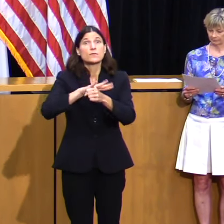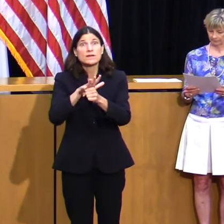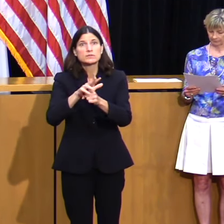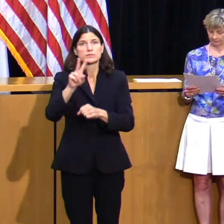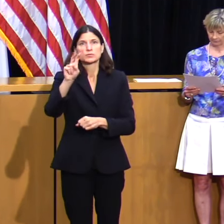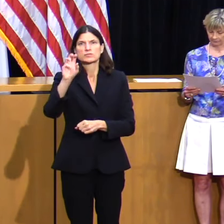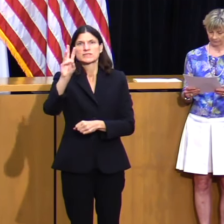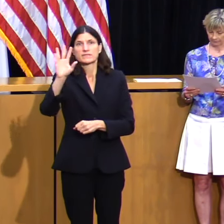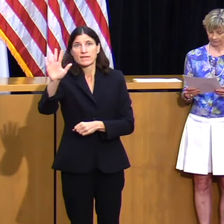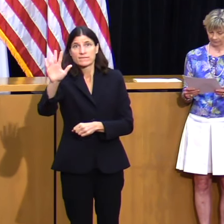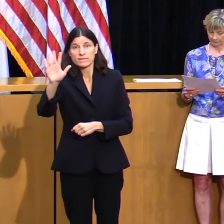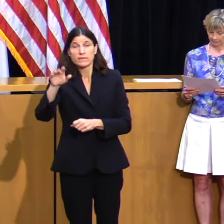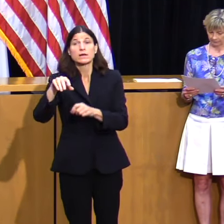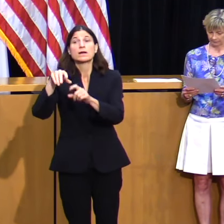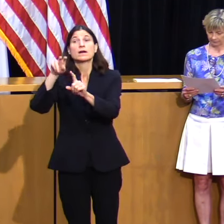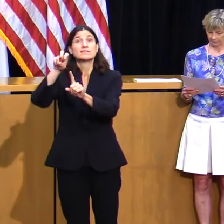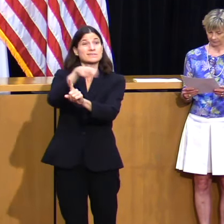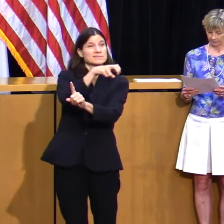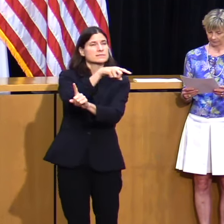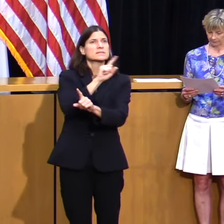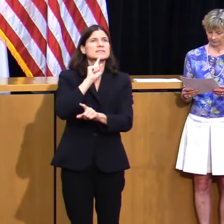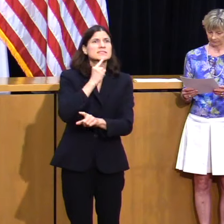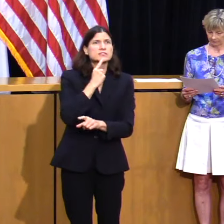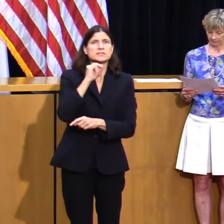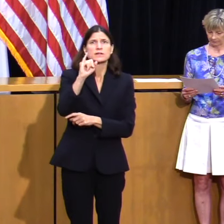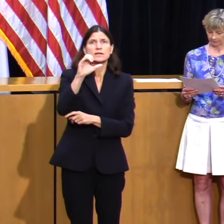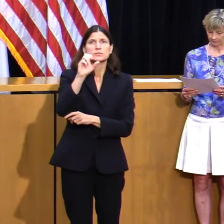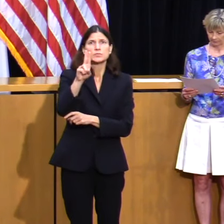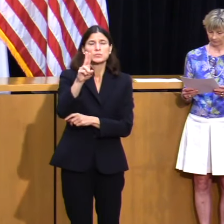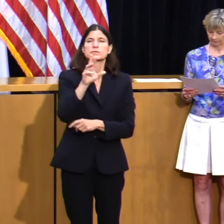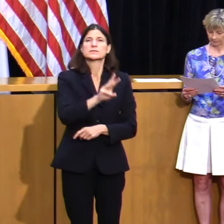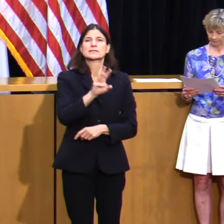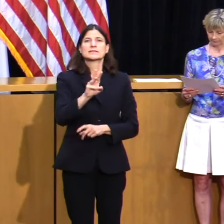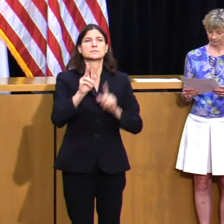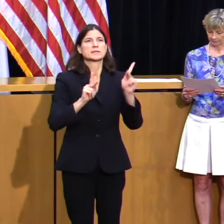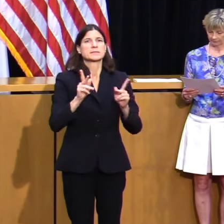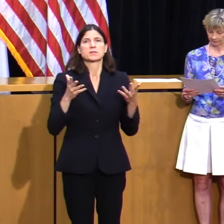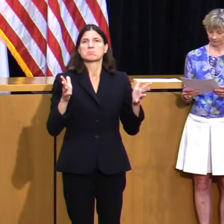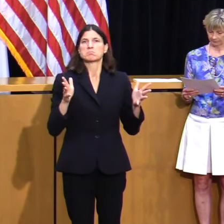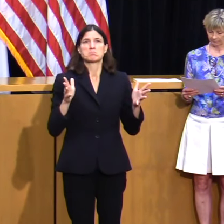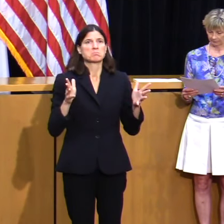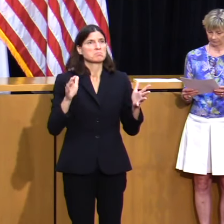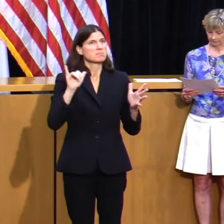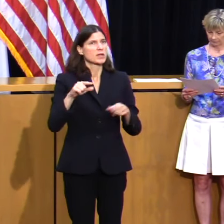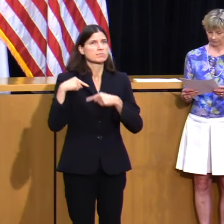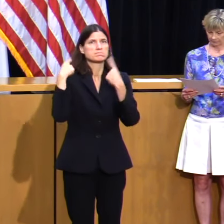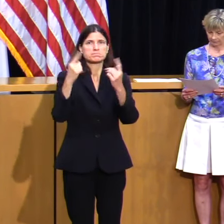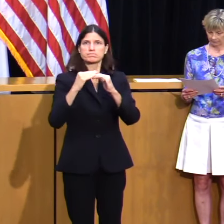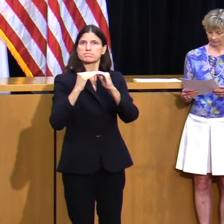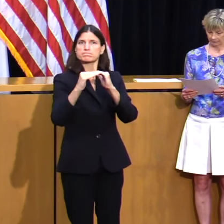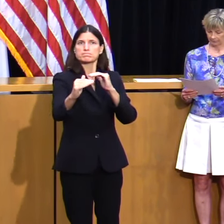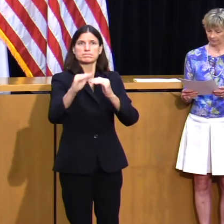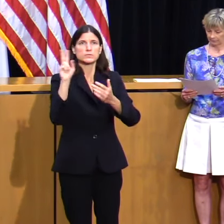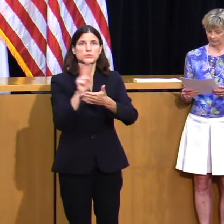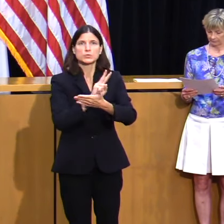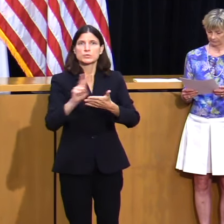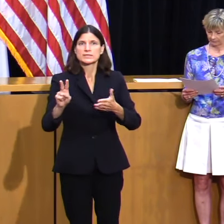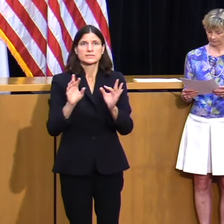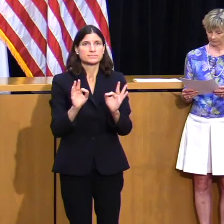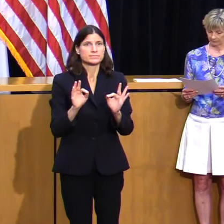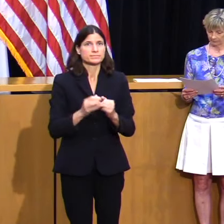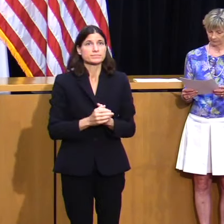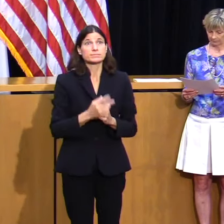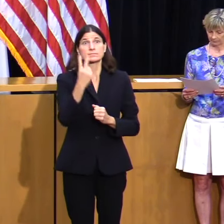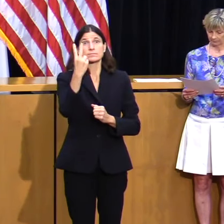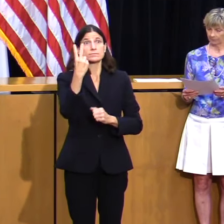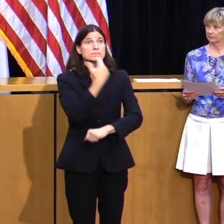pretty similar to the numbers we've had for the past couple of weeks. As of yesterday, 2 hospitals are using surge capacity.